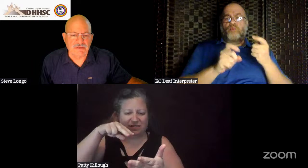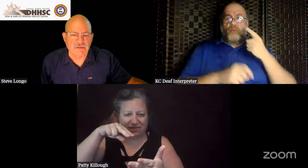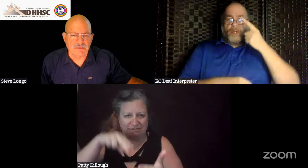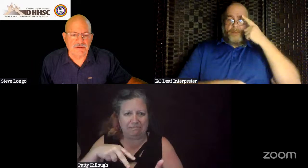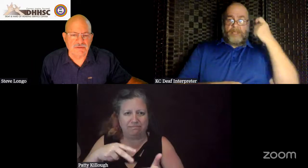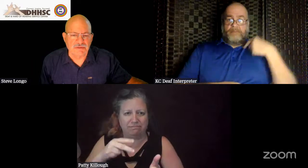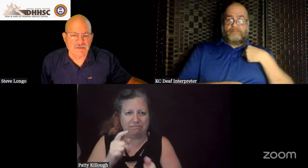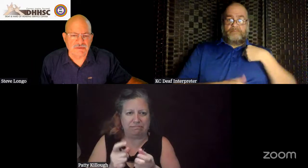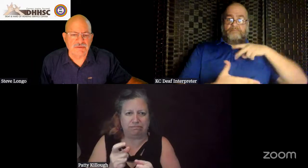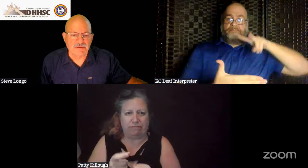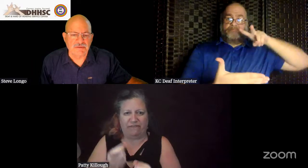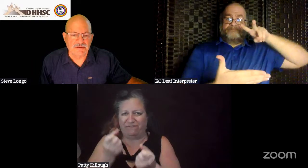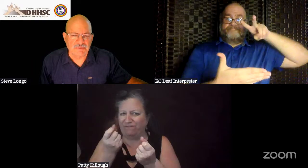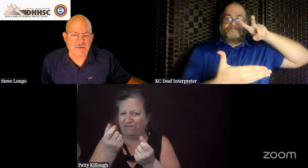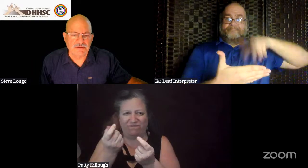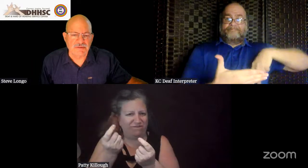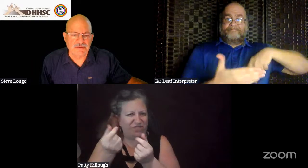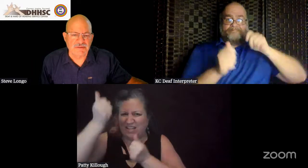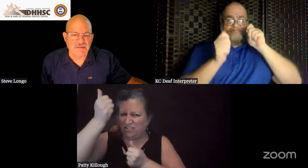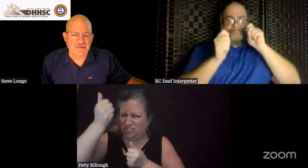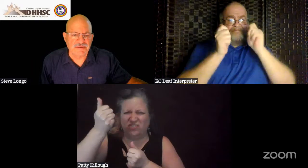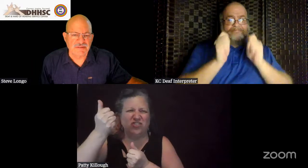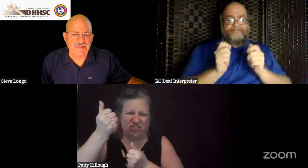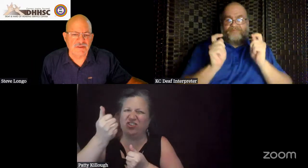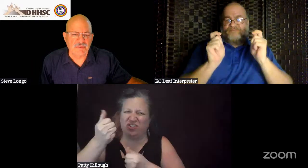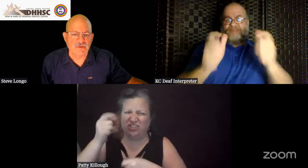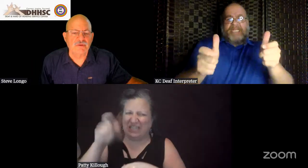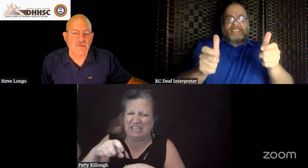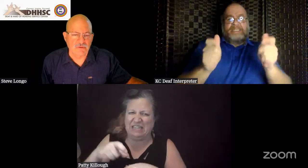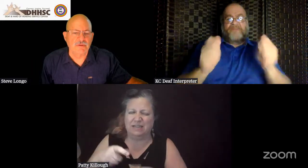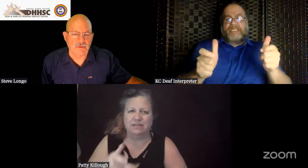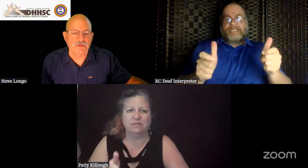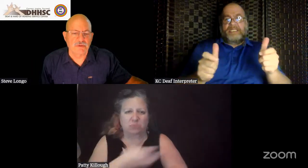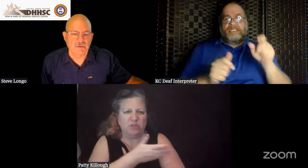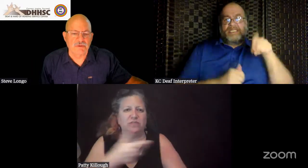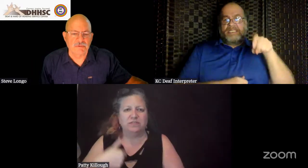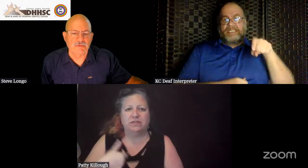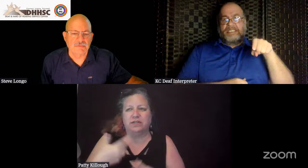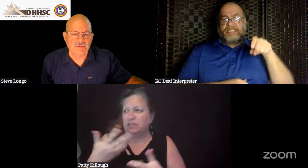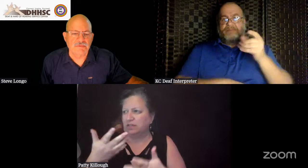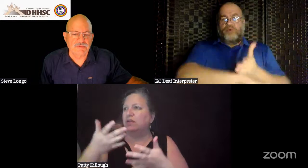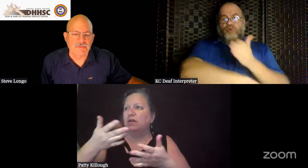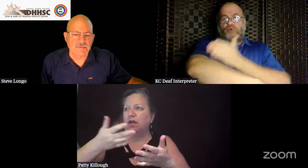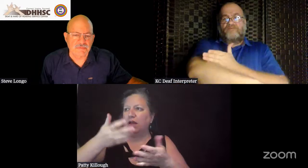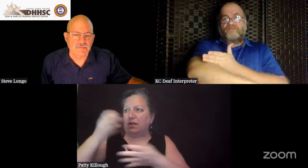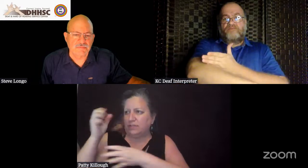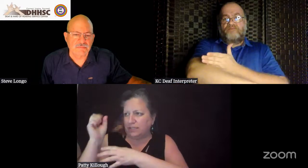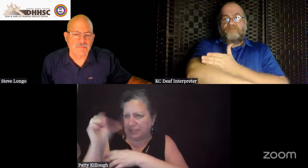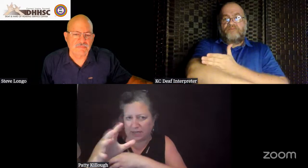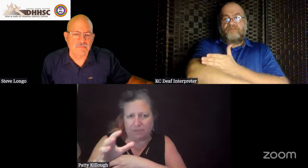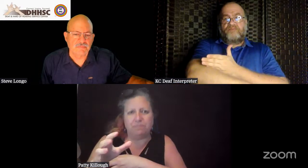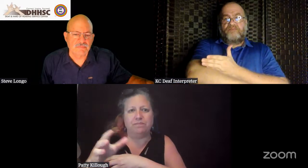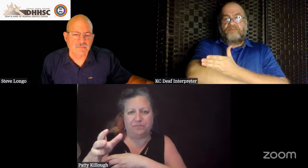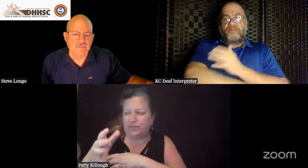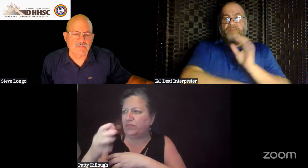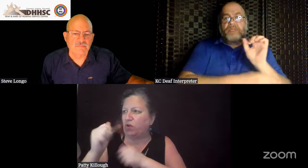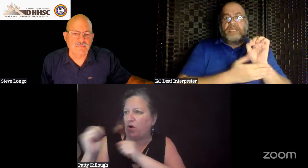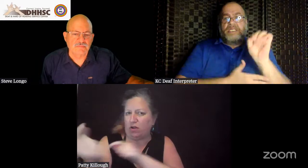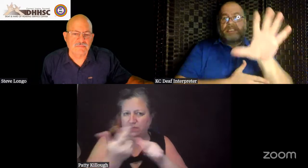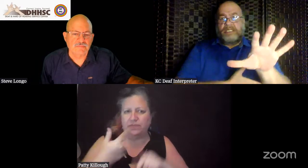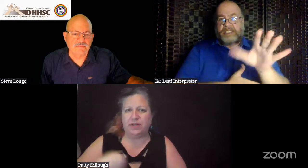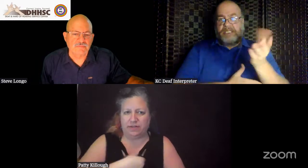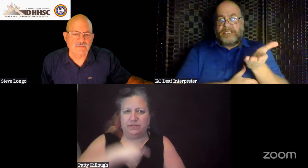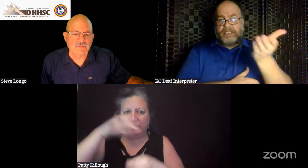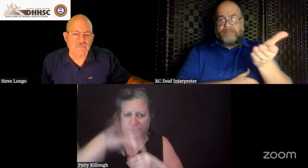minutes do move very rapidly, and as I am reading, I am able to make the adjustments, and